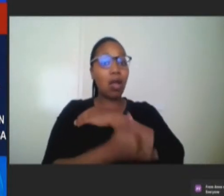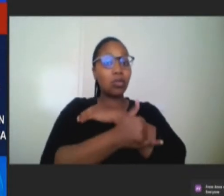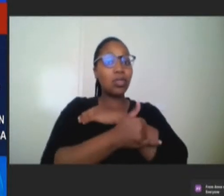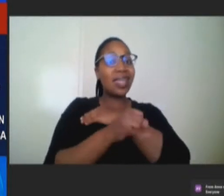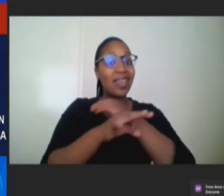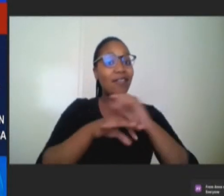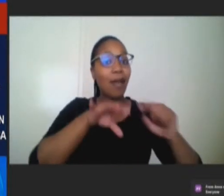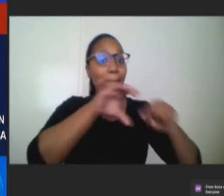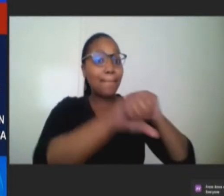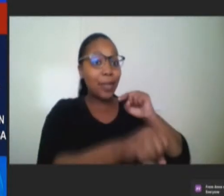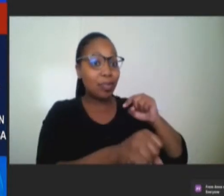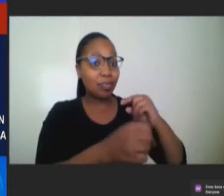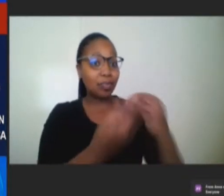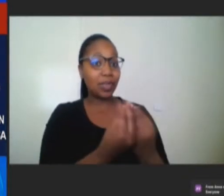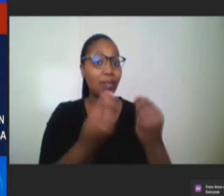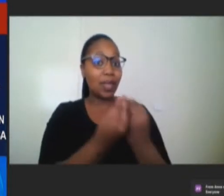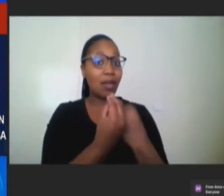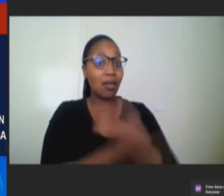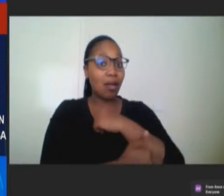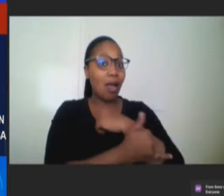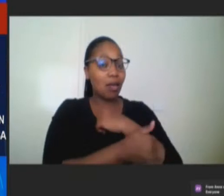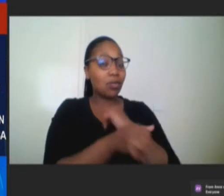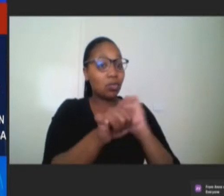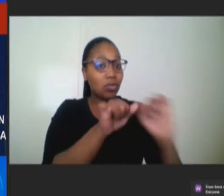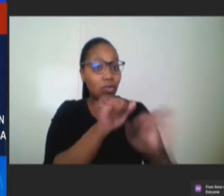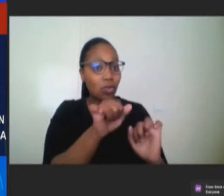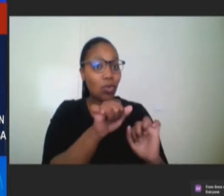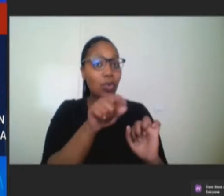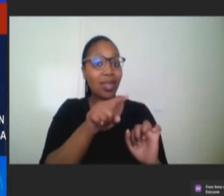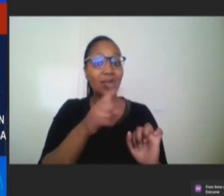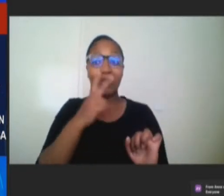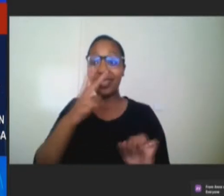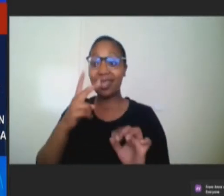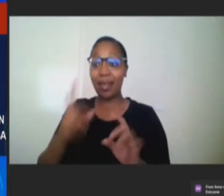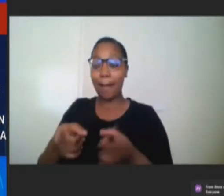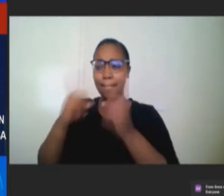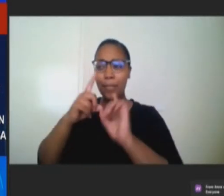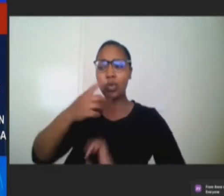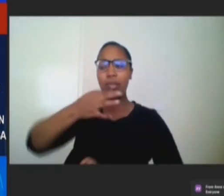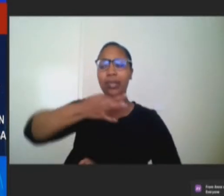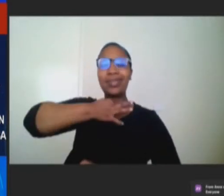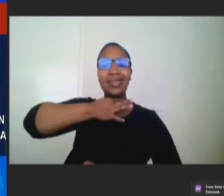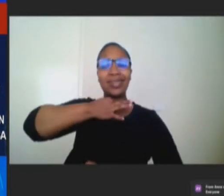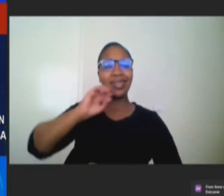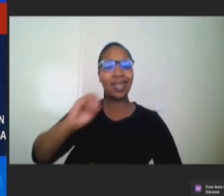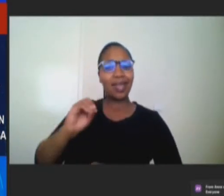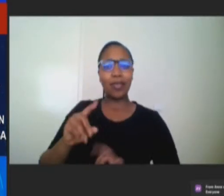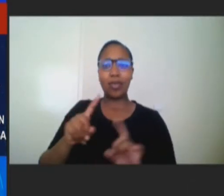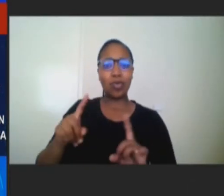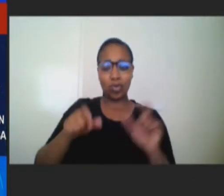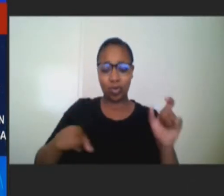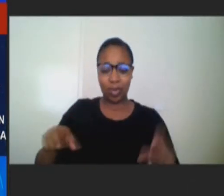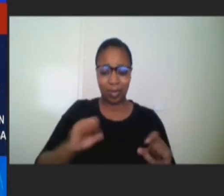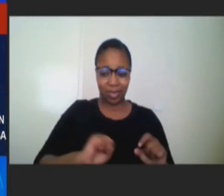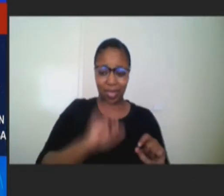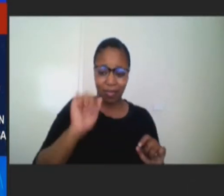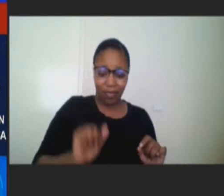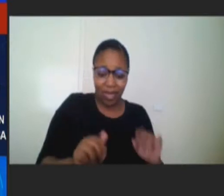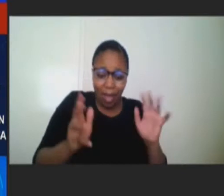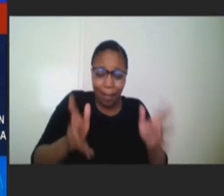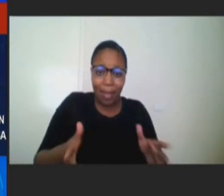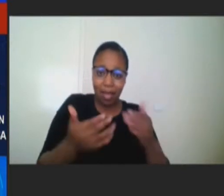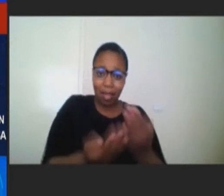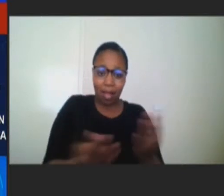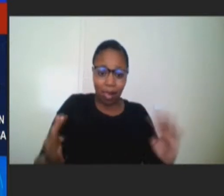you discover something which, is a threat to life, not only to your citizens, but also possibly to